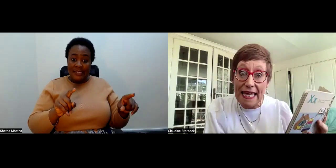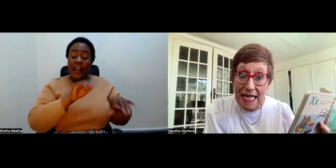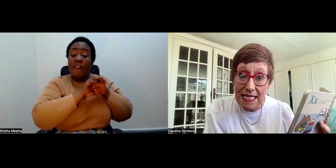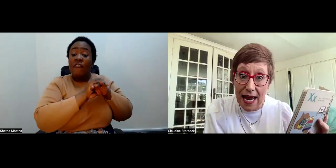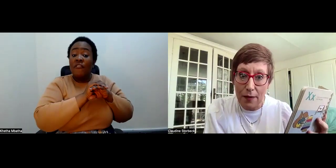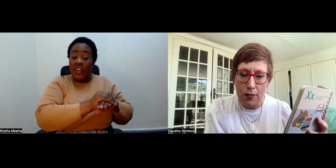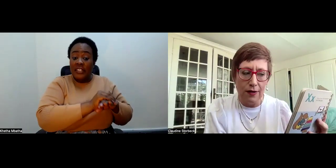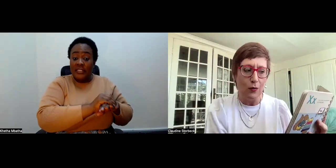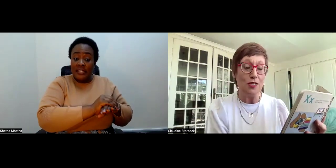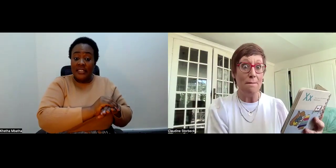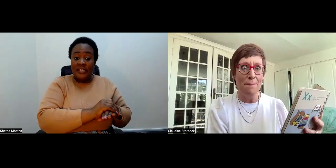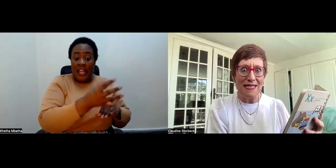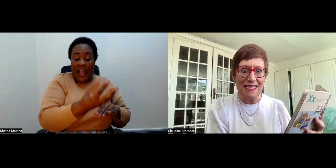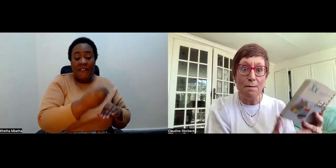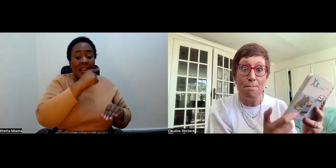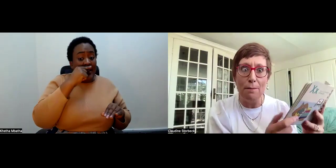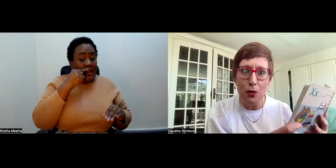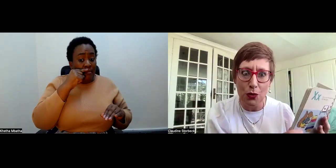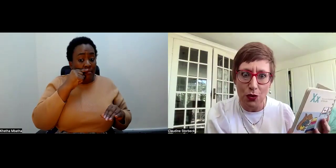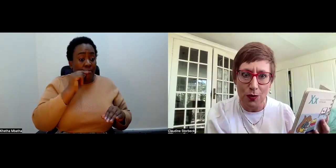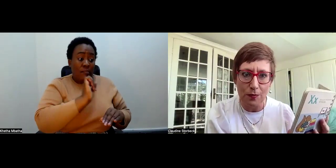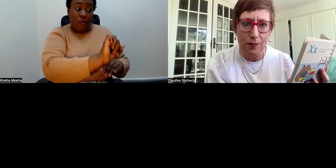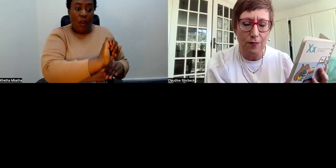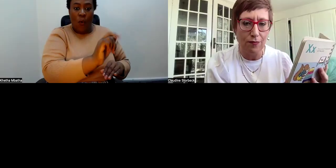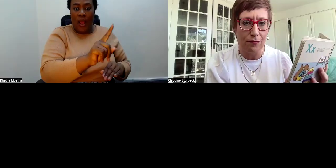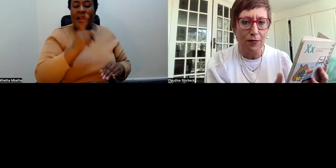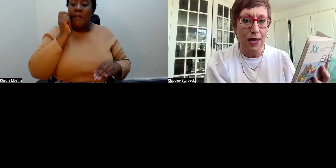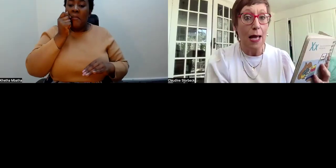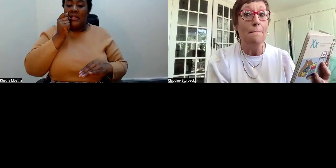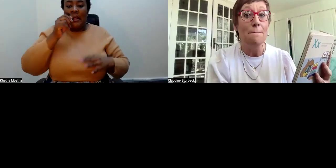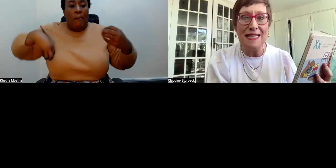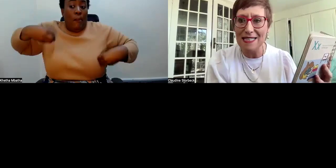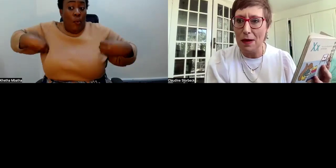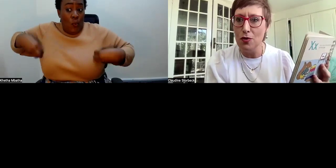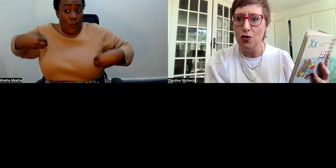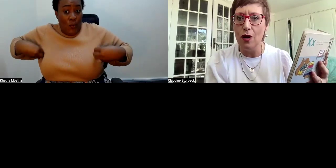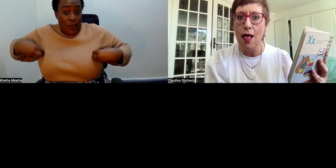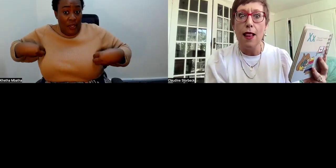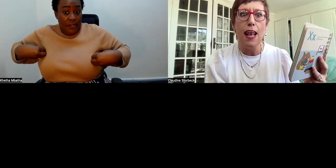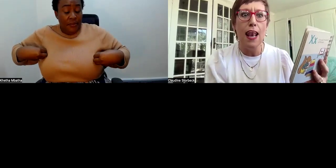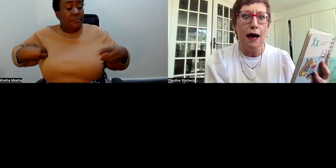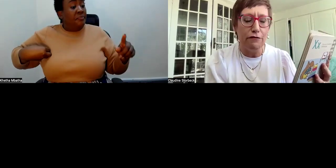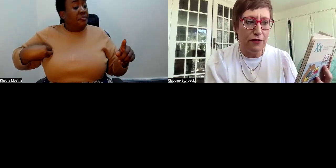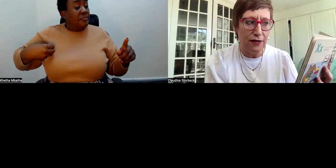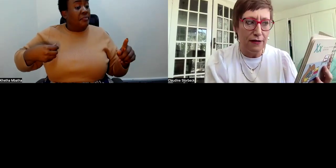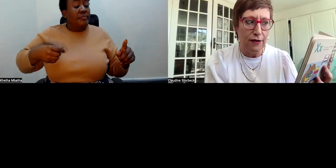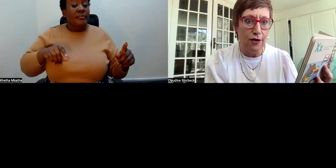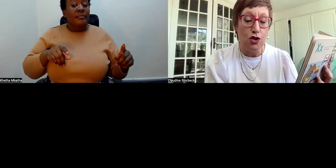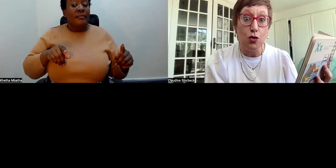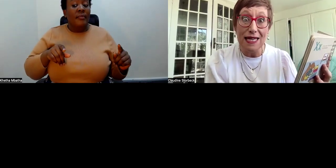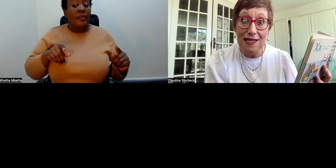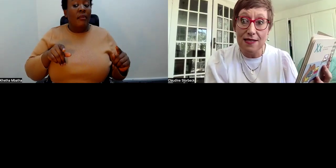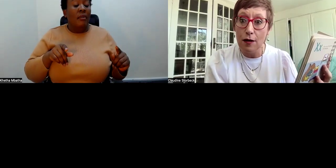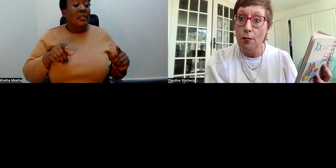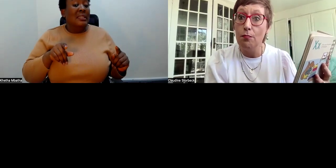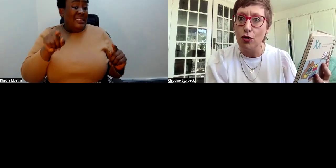and his name was Mr. Baboon. Mr. Baboon loved